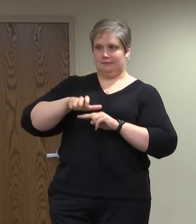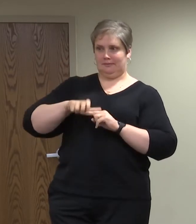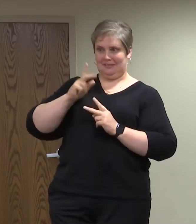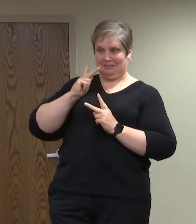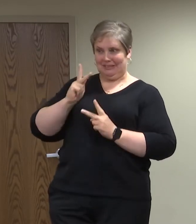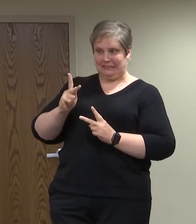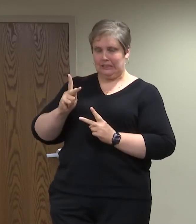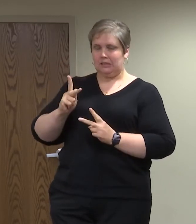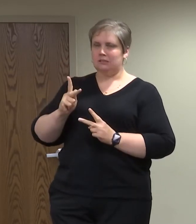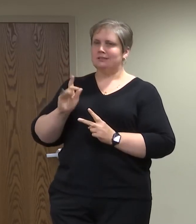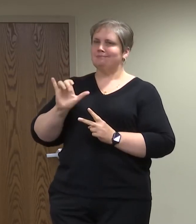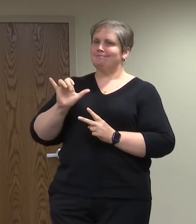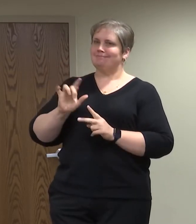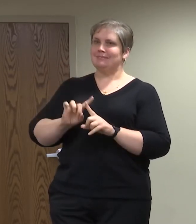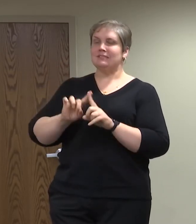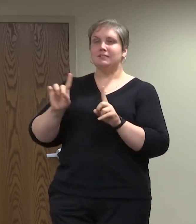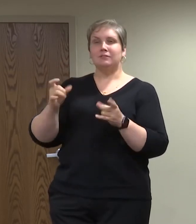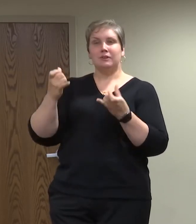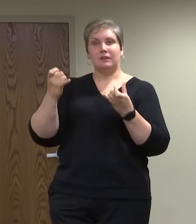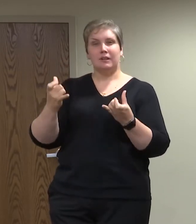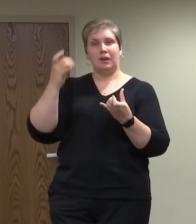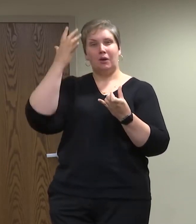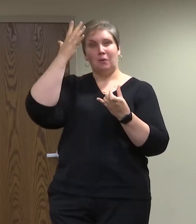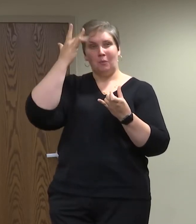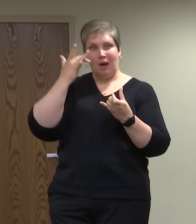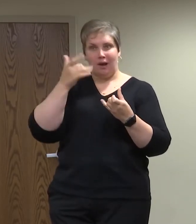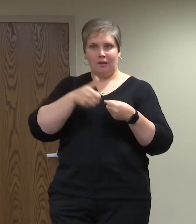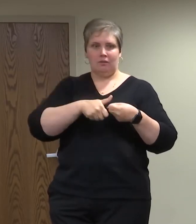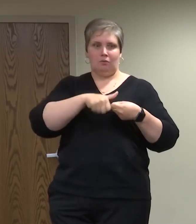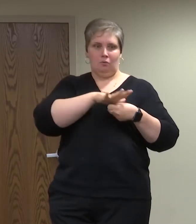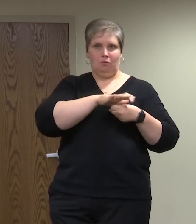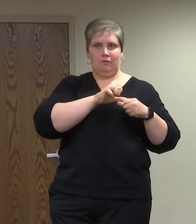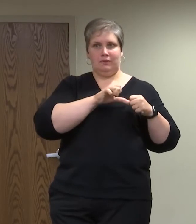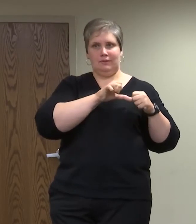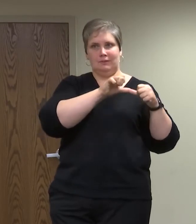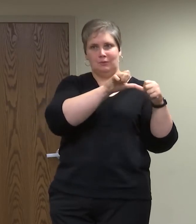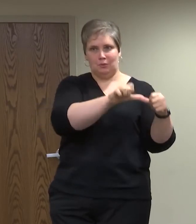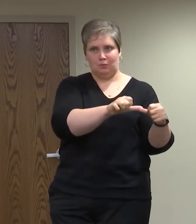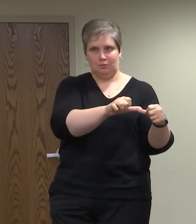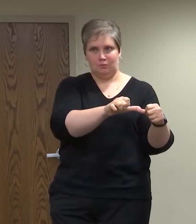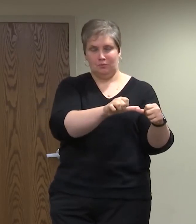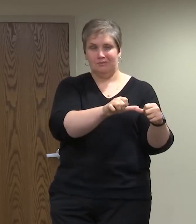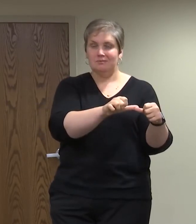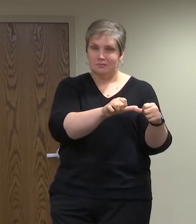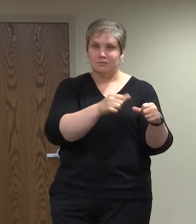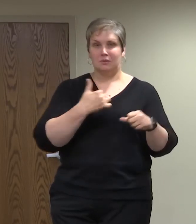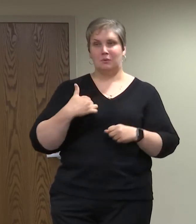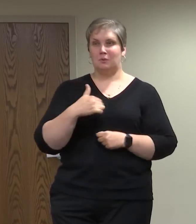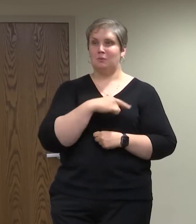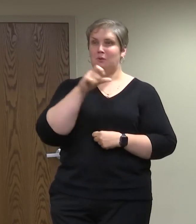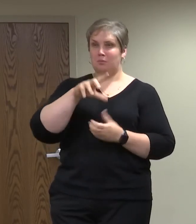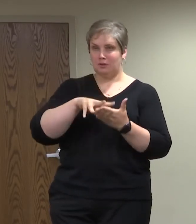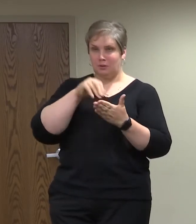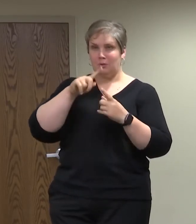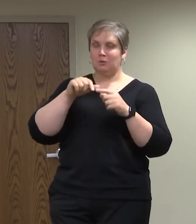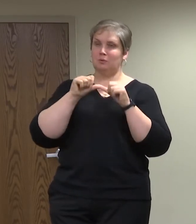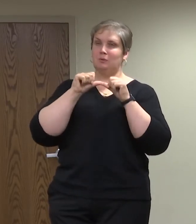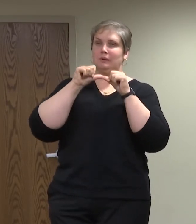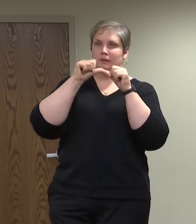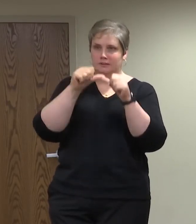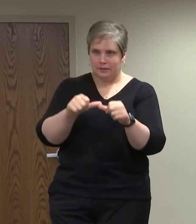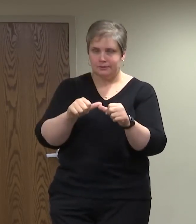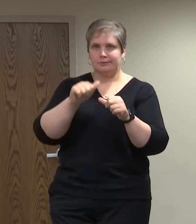we are in a pandemic. It has not gone away. We're going to have to learn to live and coexist with it in the safest